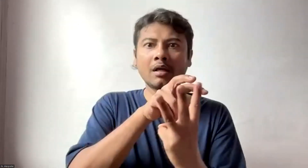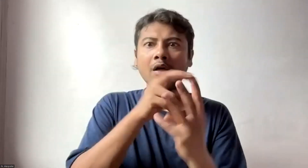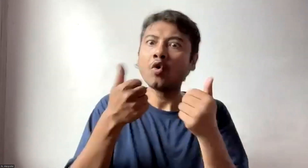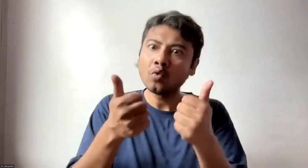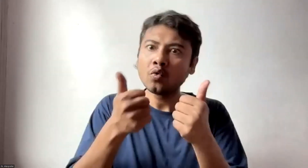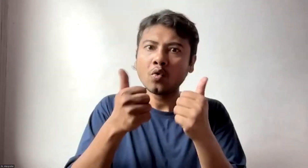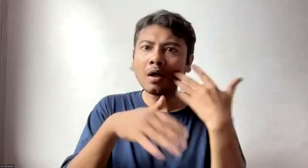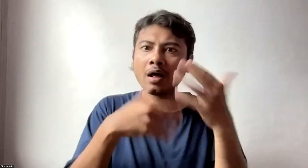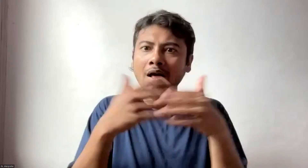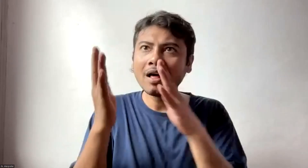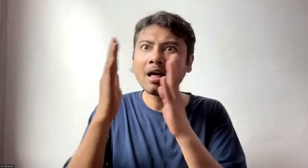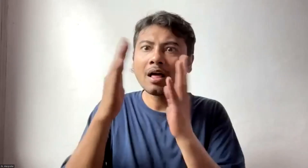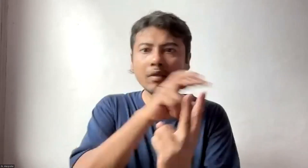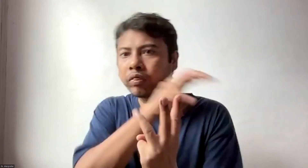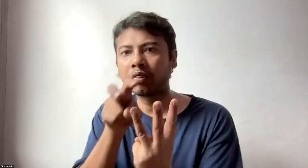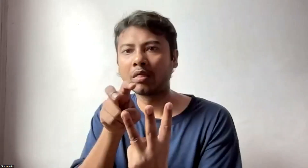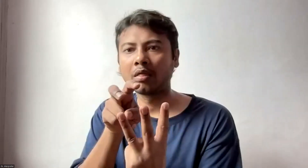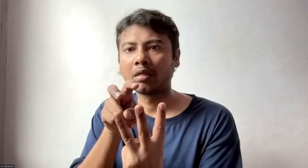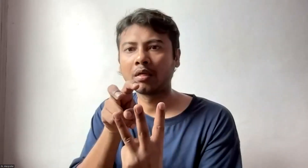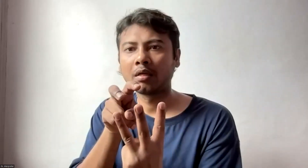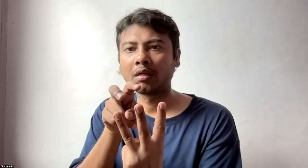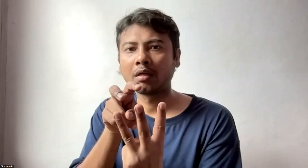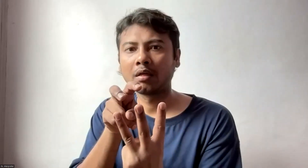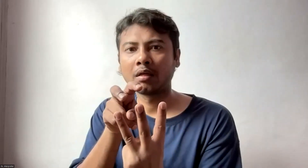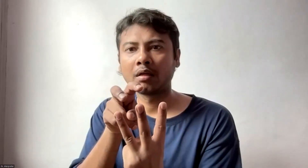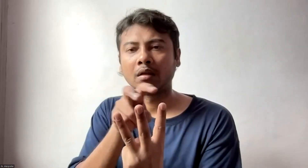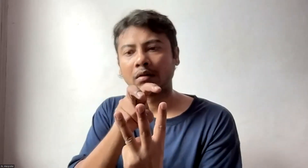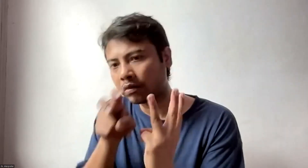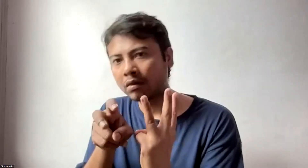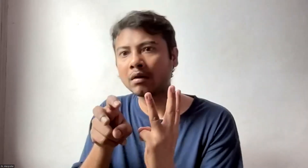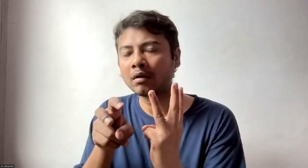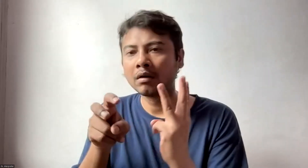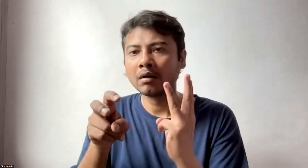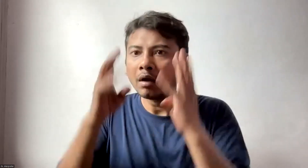goodness, I have suddenly jumped to mode of ignorance.